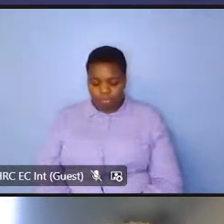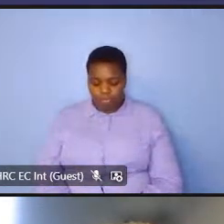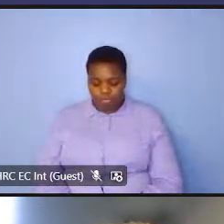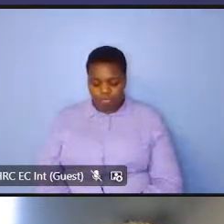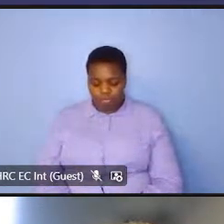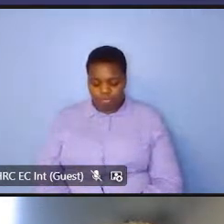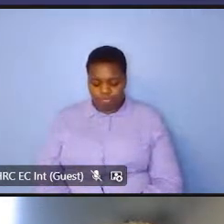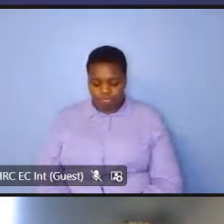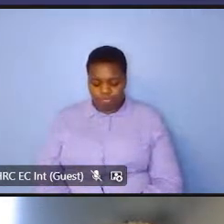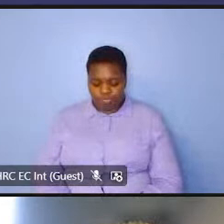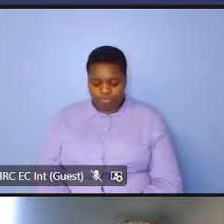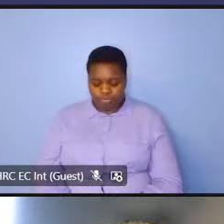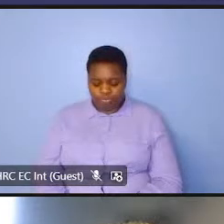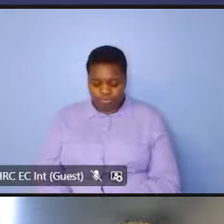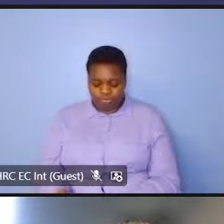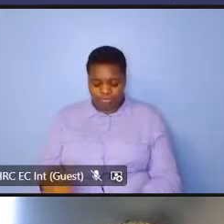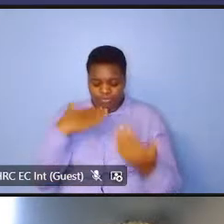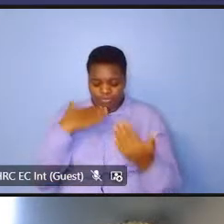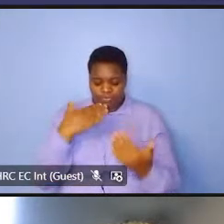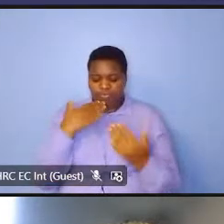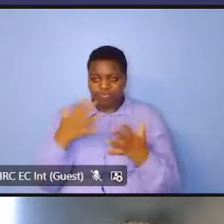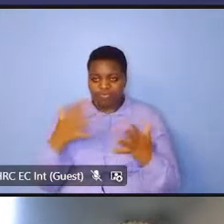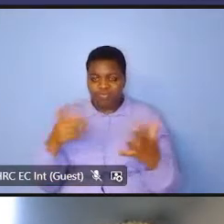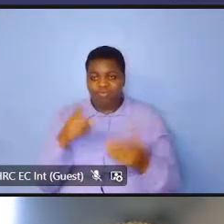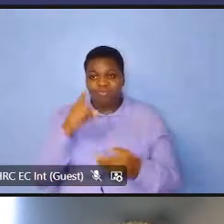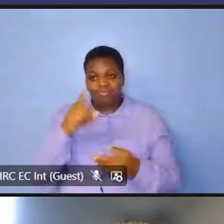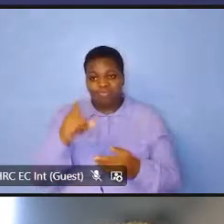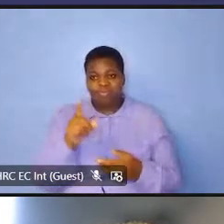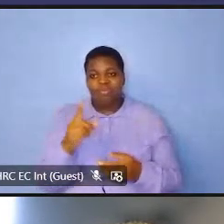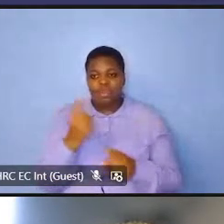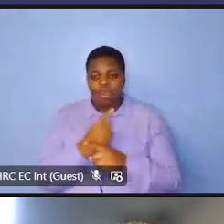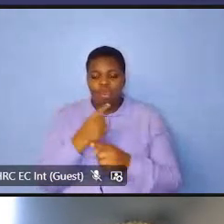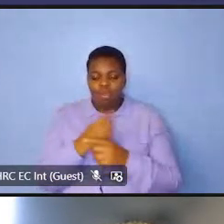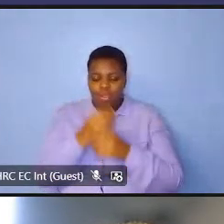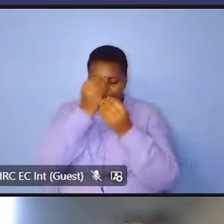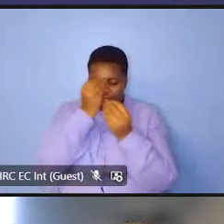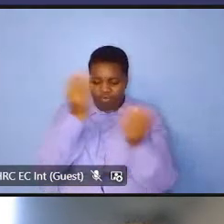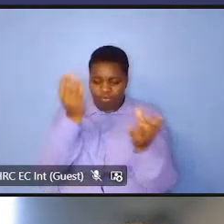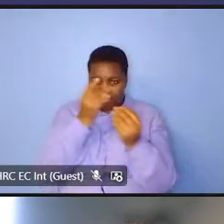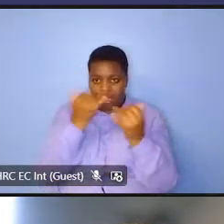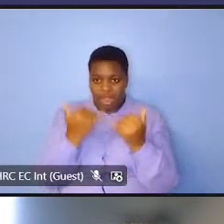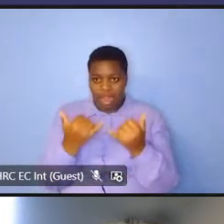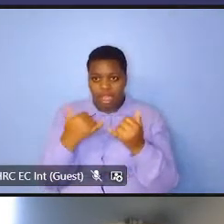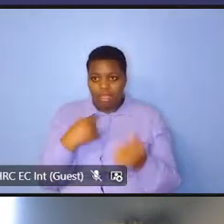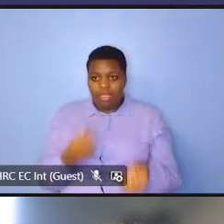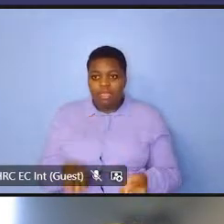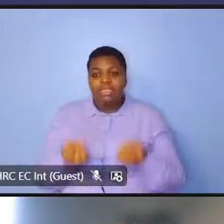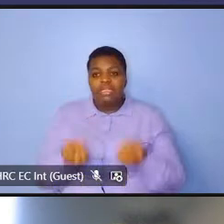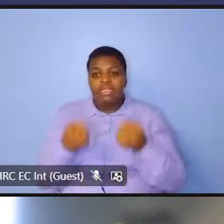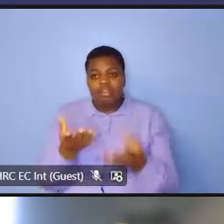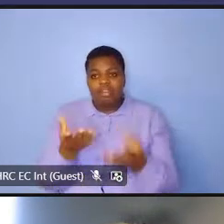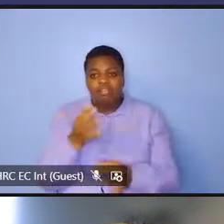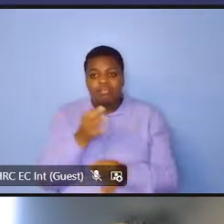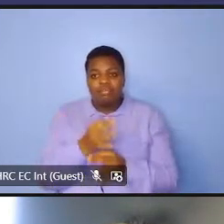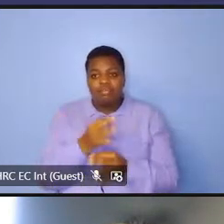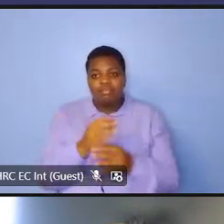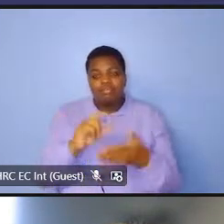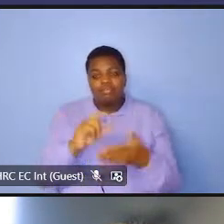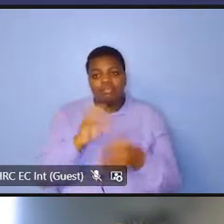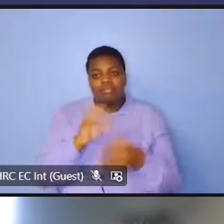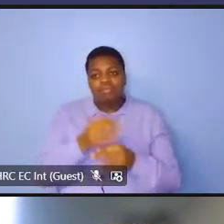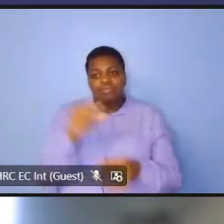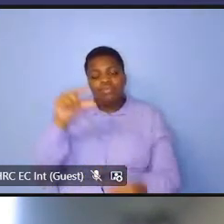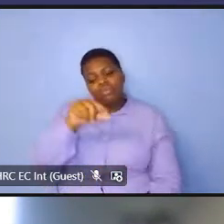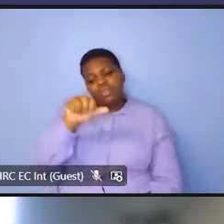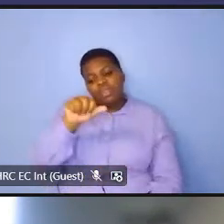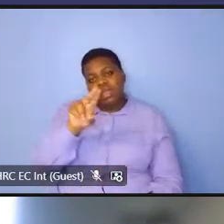Thank you so much, Ms. Pashlav. That was very informative. I'm going to hand you over to Commissioner Gam for